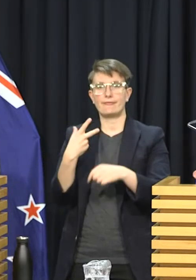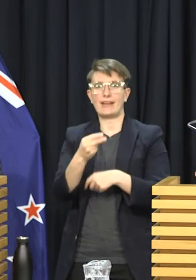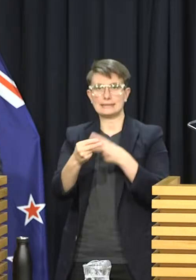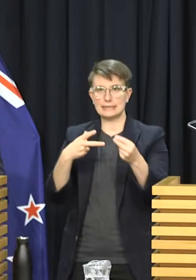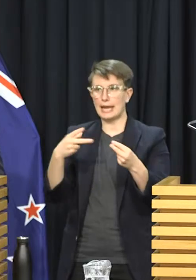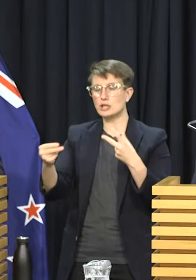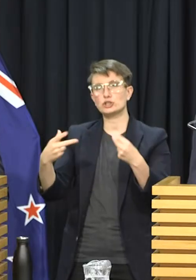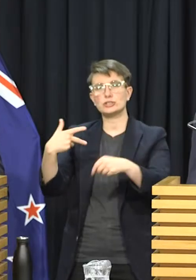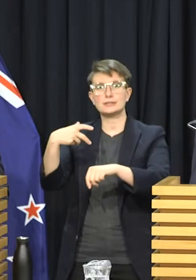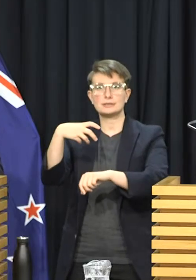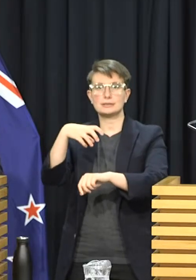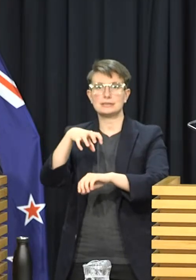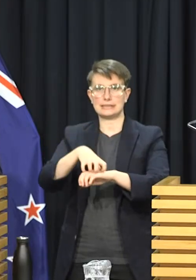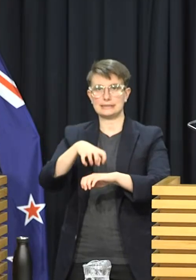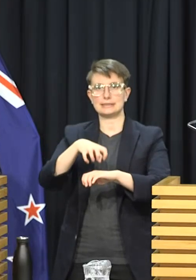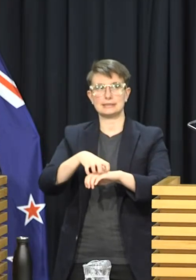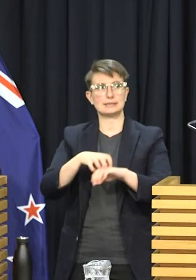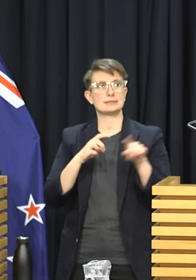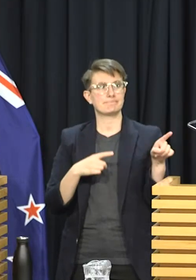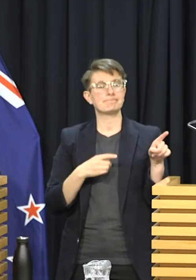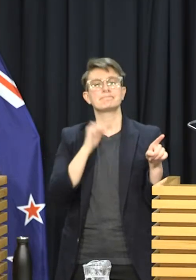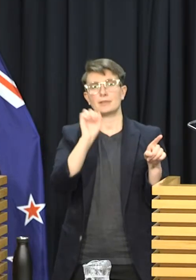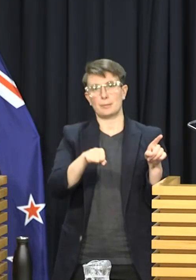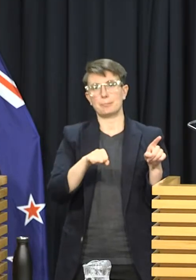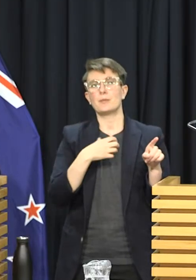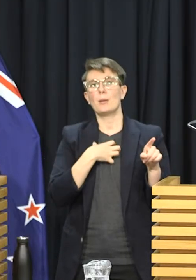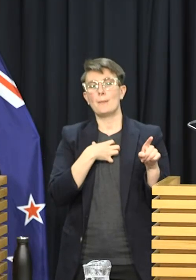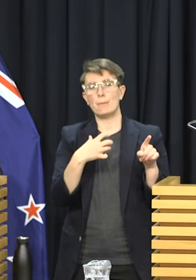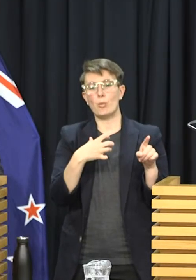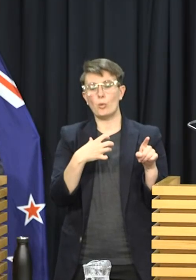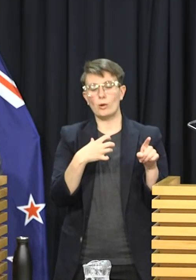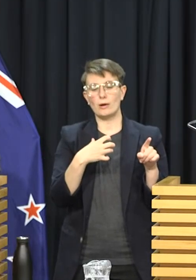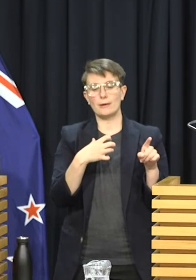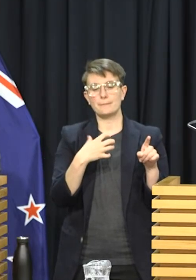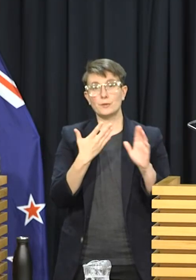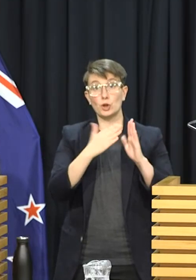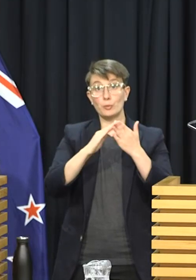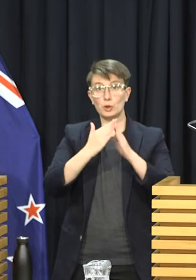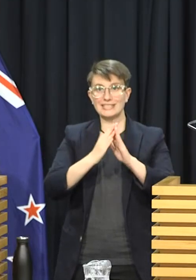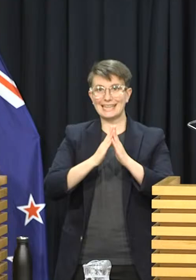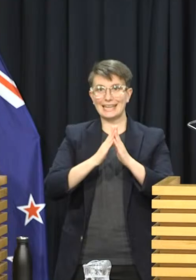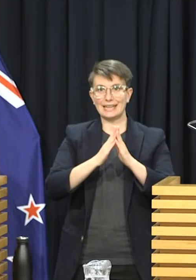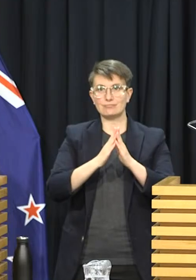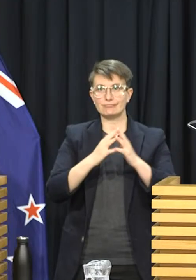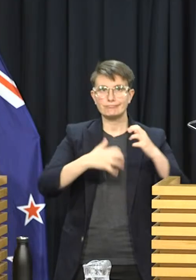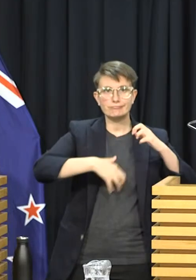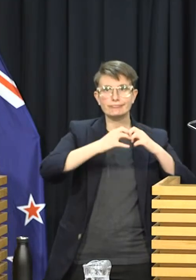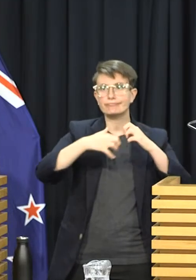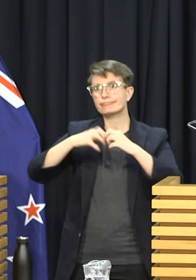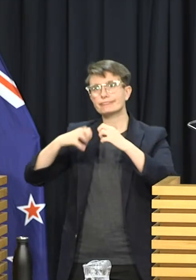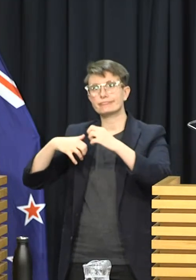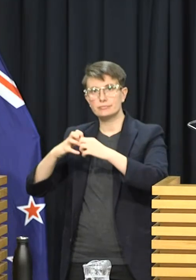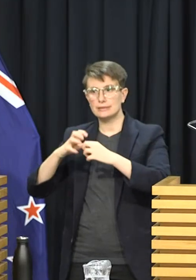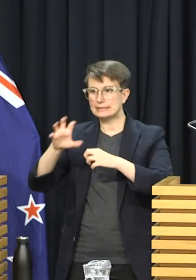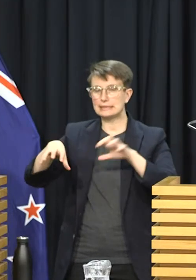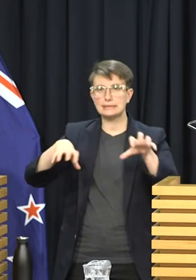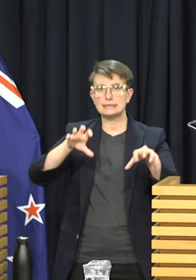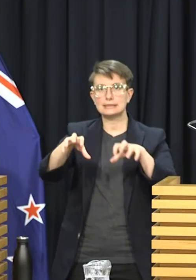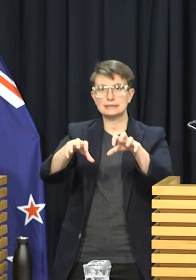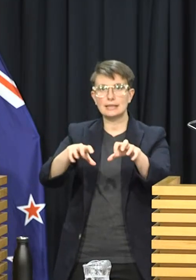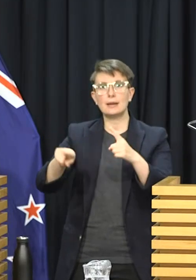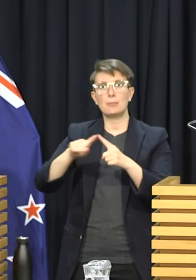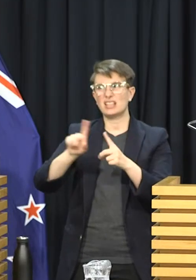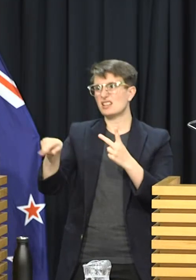the larger community vaccination centres, plus more a range of other ways that people can get vaccinated, including through Māori and